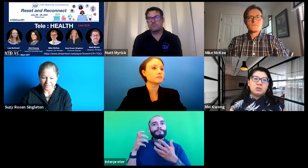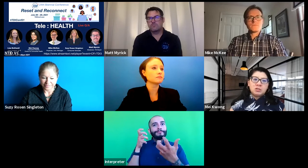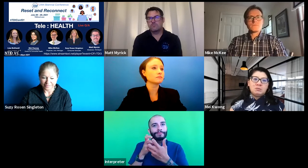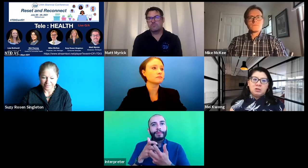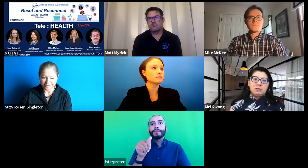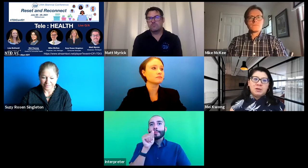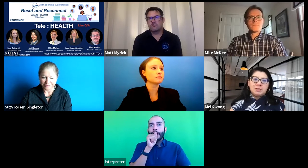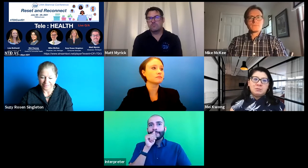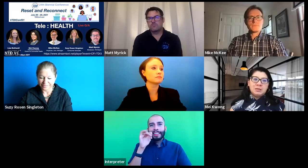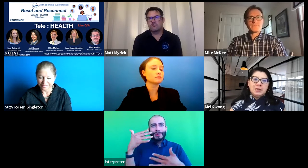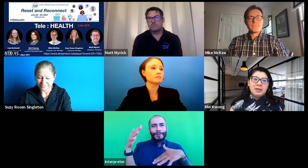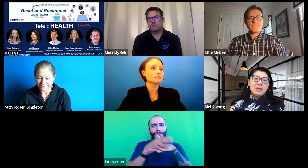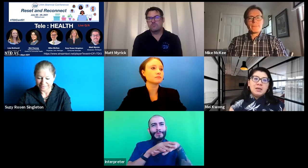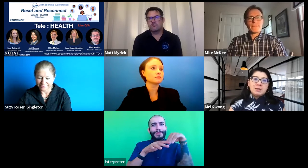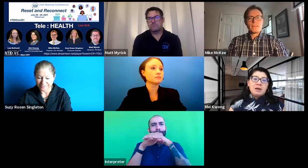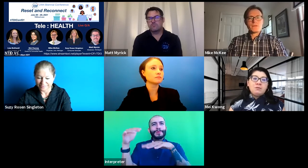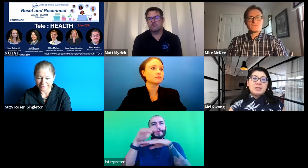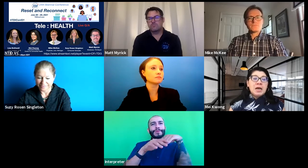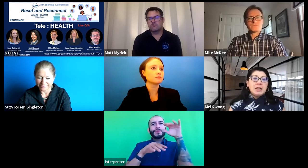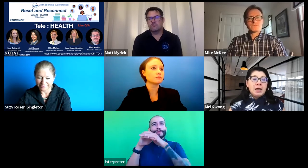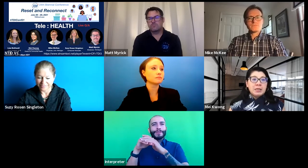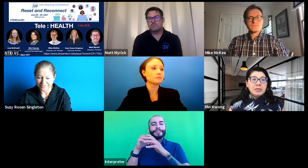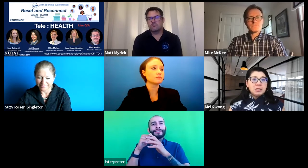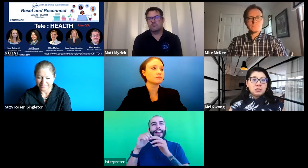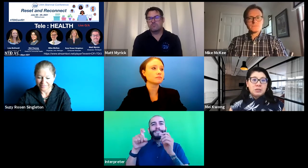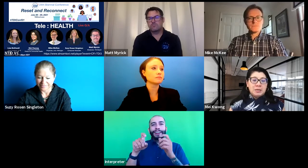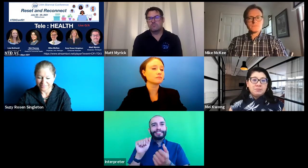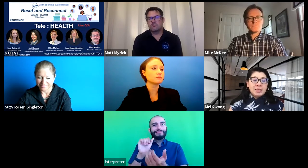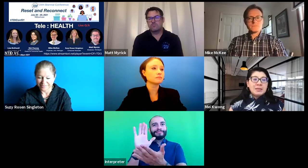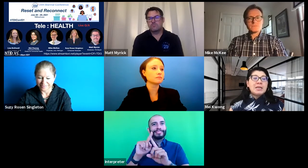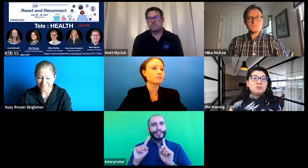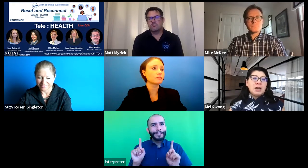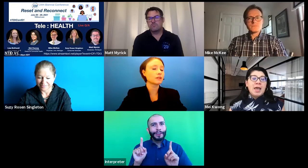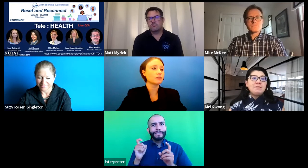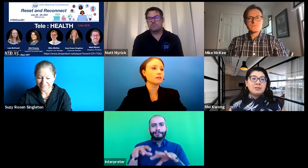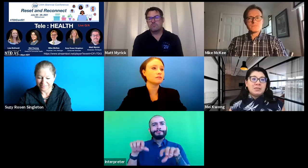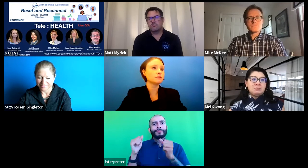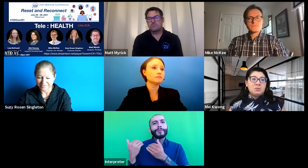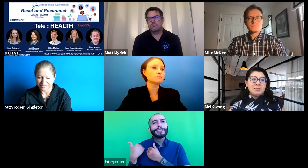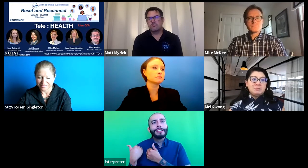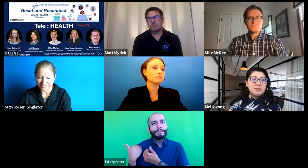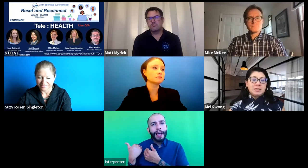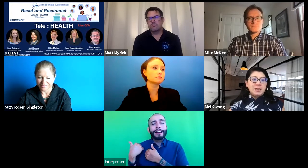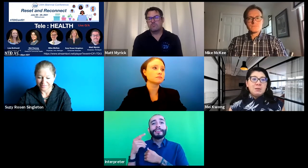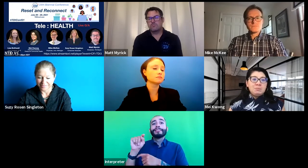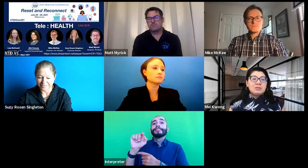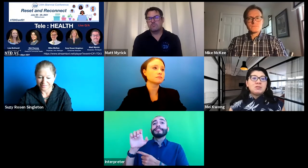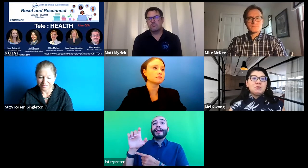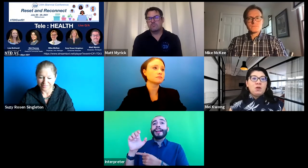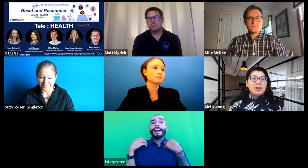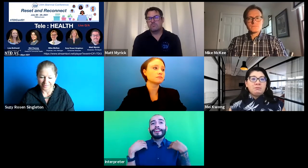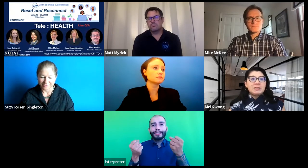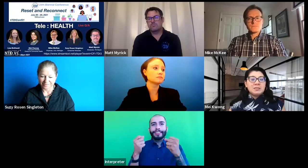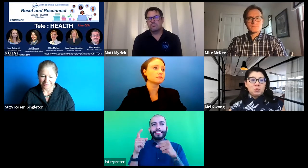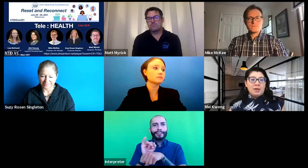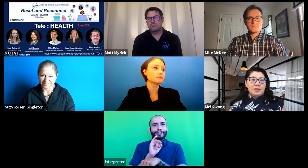in order to meet your responsibility. Now, for the telehealth industry, they do not have a legal responsibility, but there's a